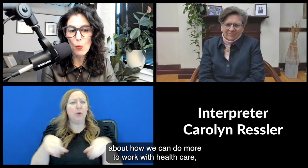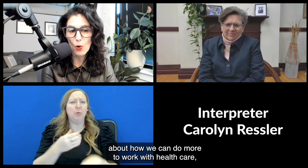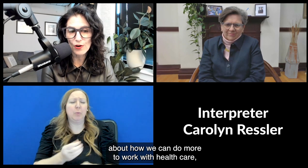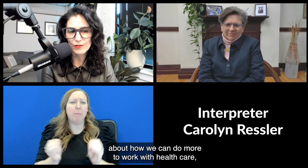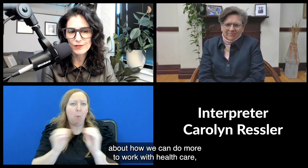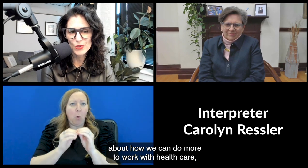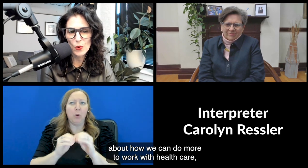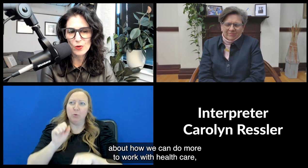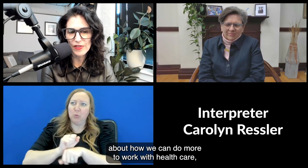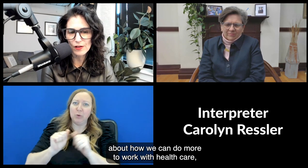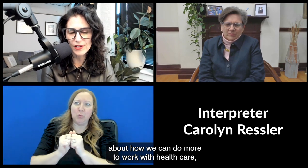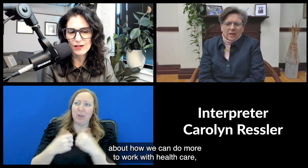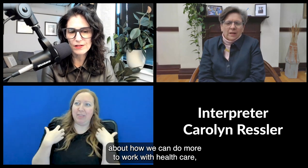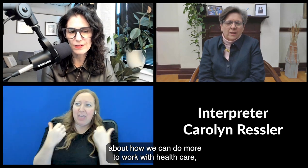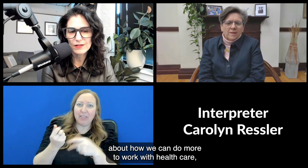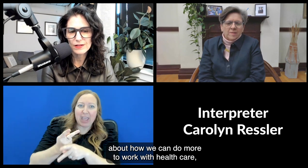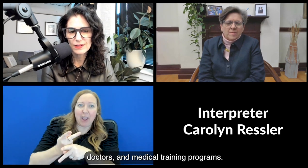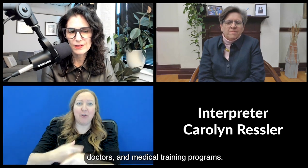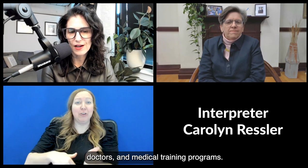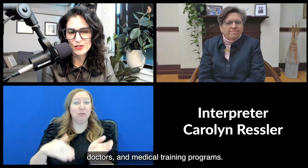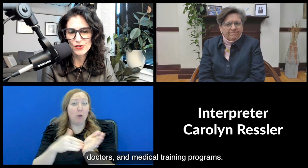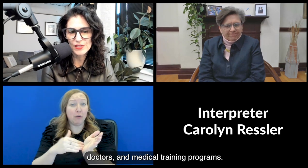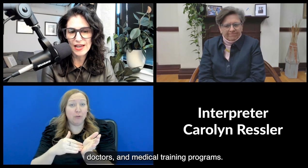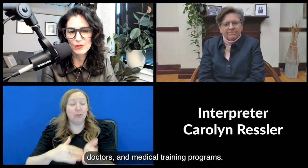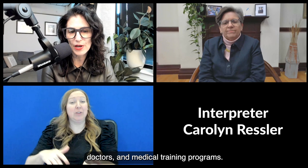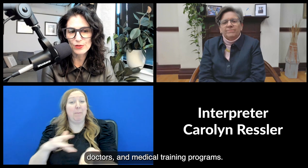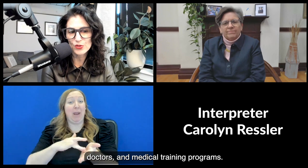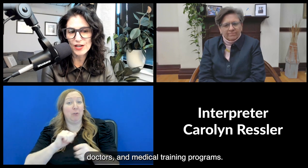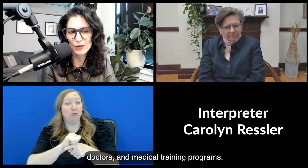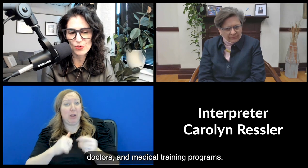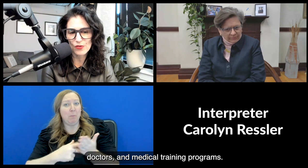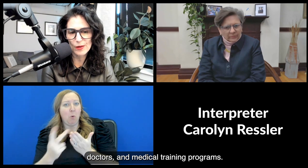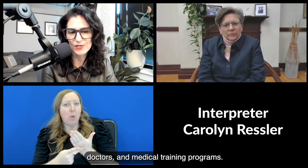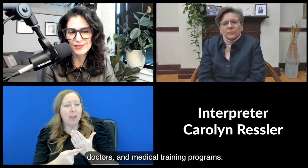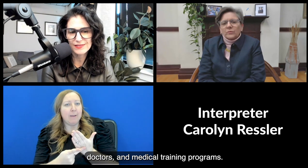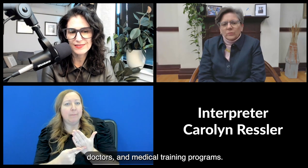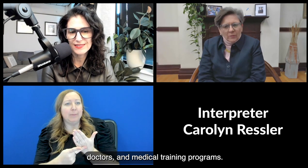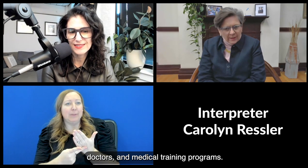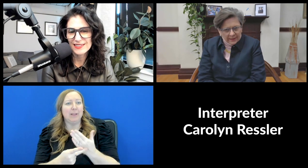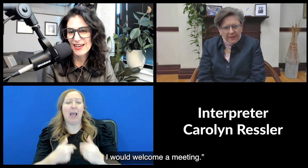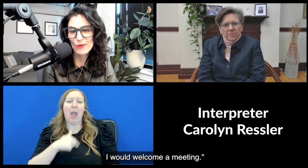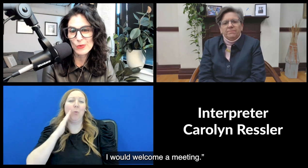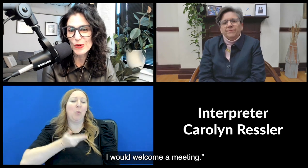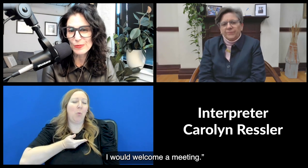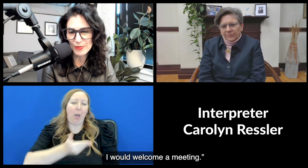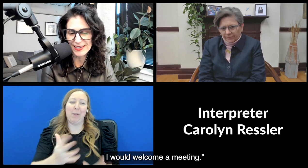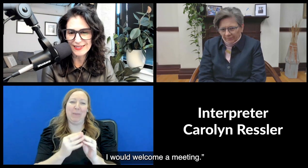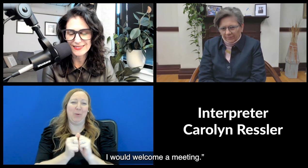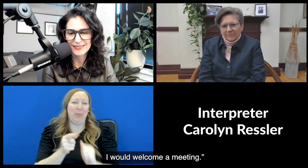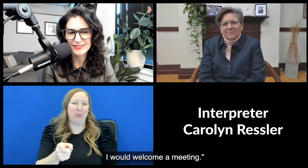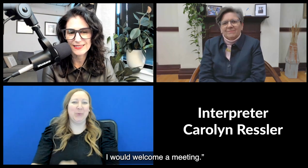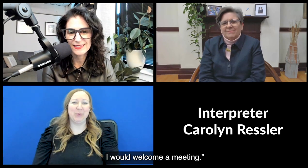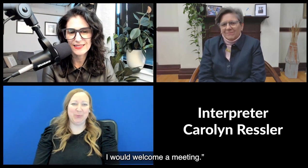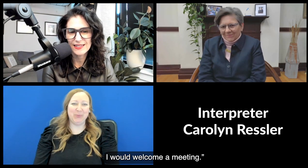more to work with healthcare, doctors, and medical training programs. I would welcome a